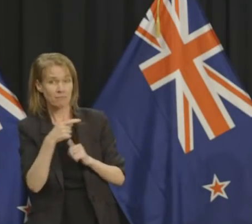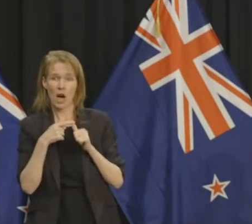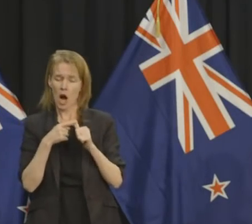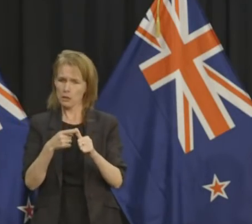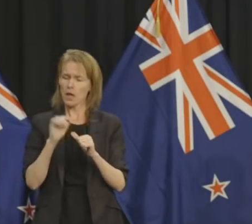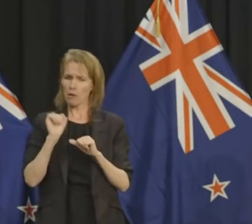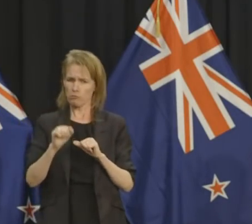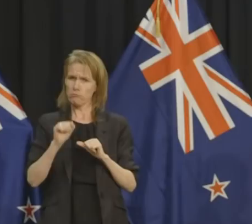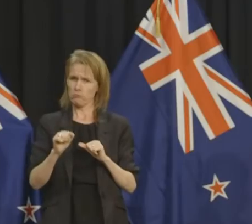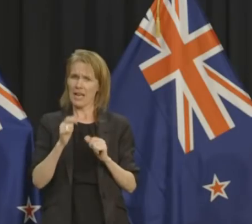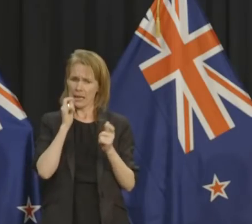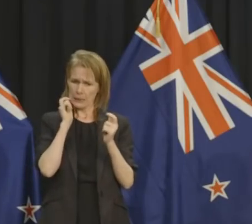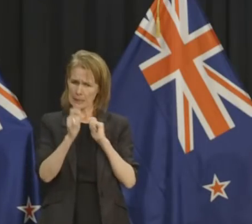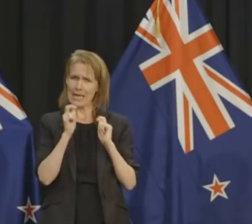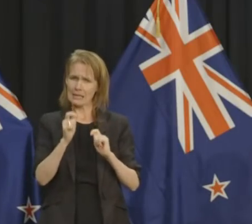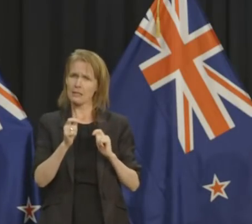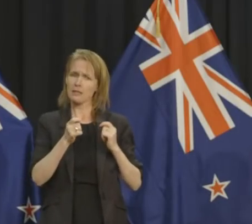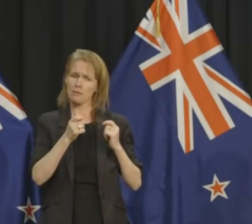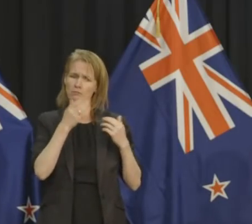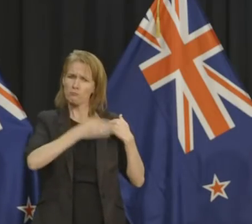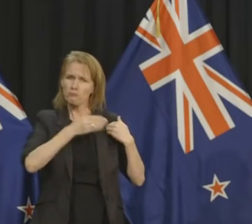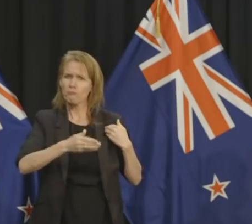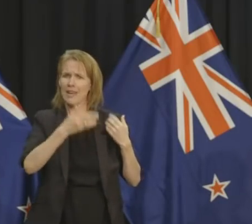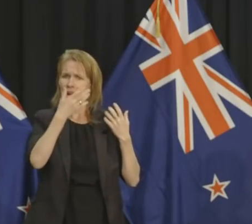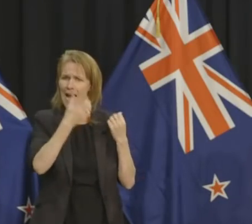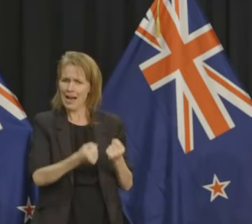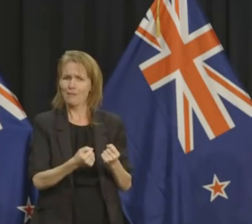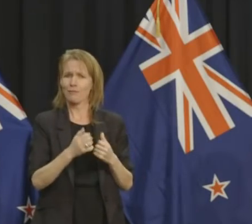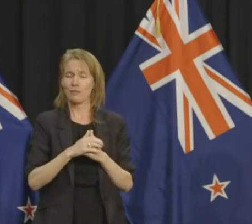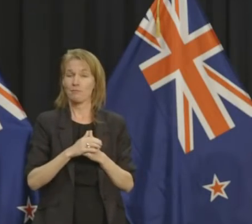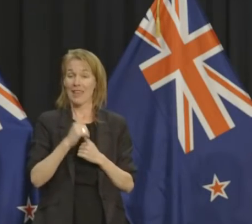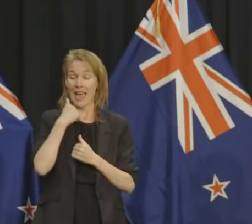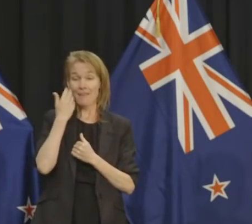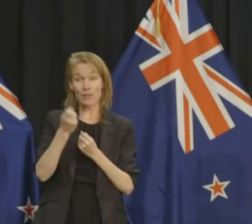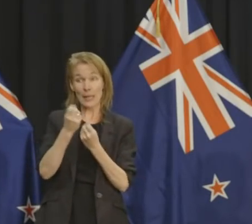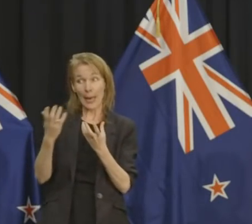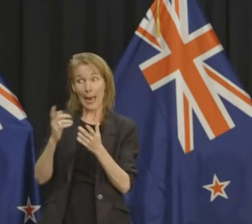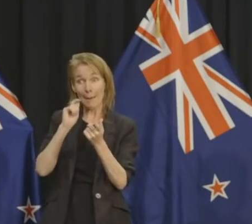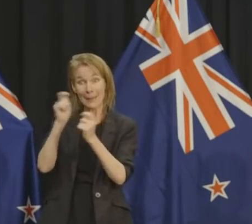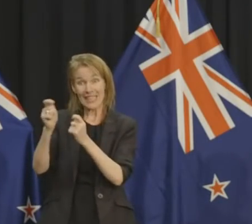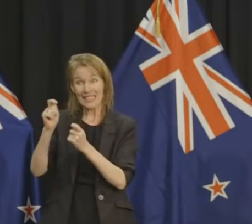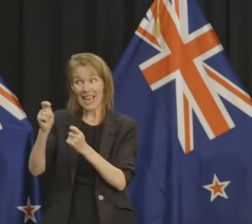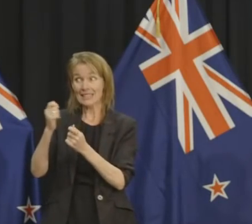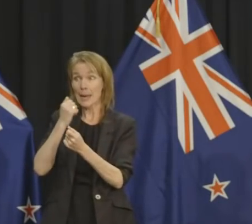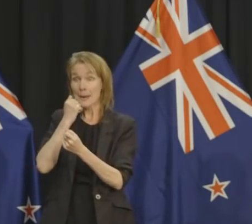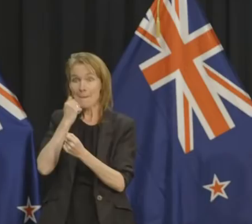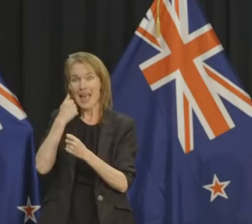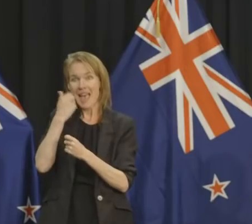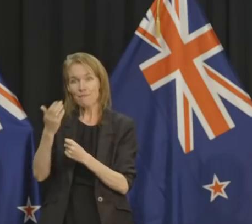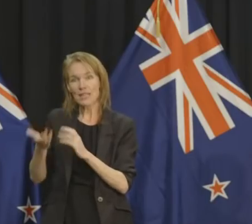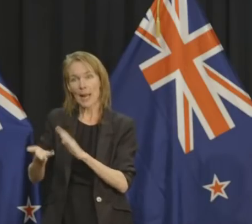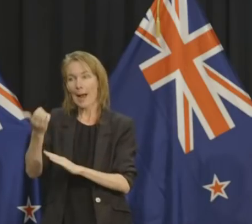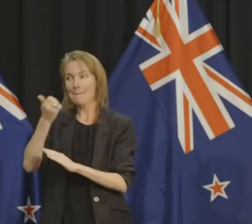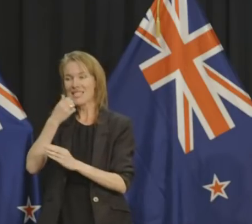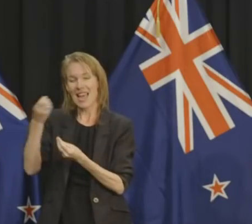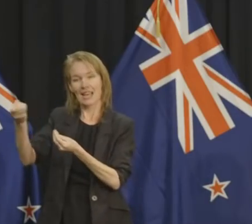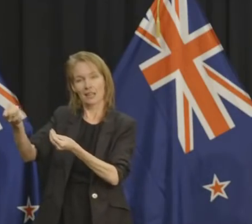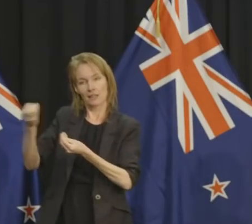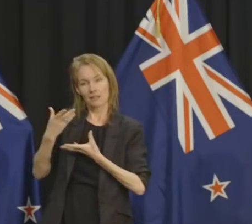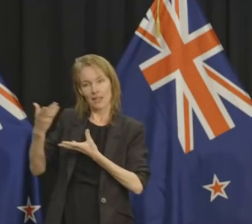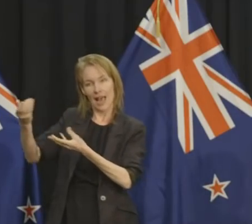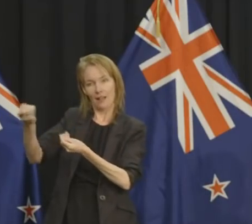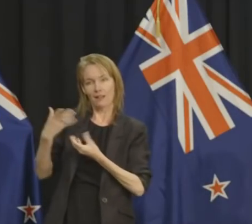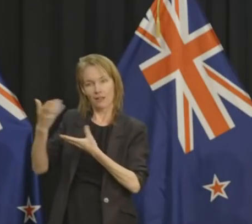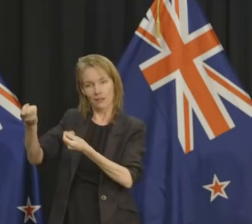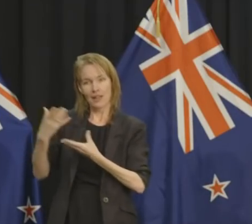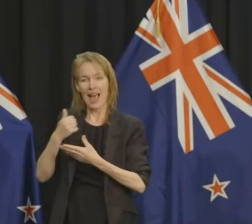exactly as we expect. The number of tests, and I get these daily, a breakdown of the number of, I went through all this yesterday, but the number of tests that I get